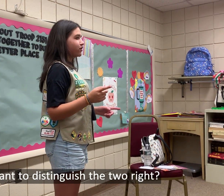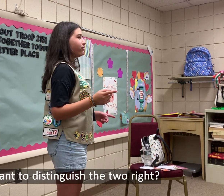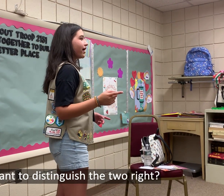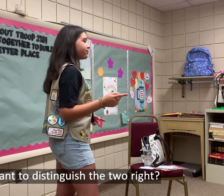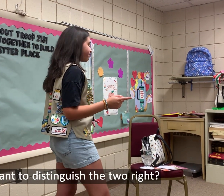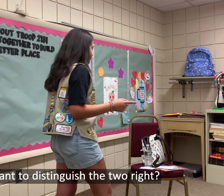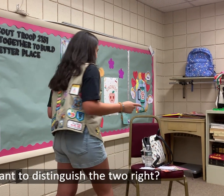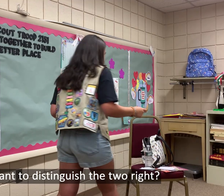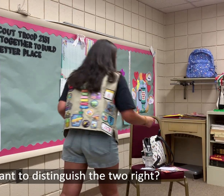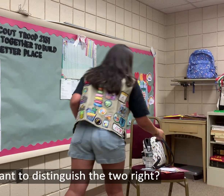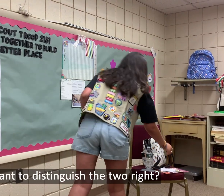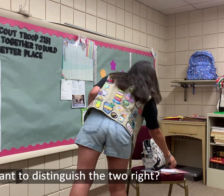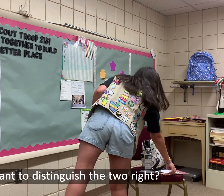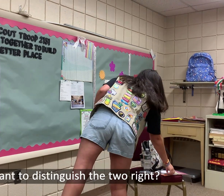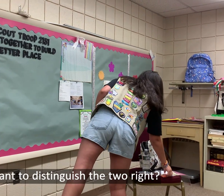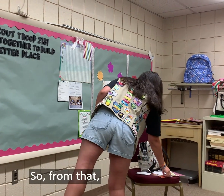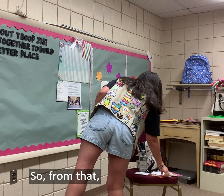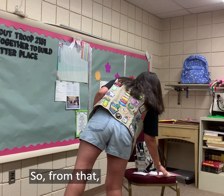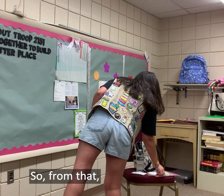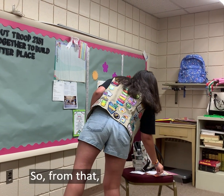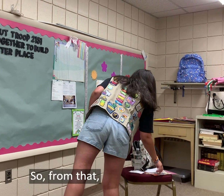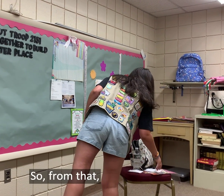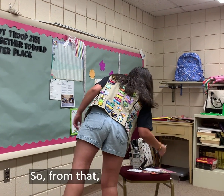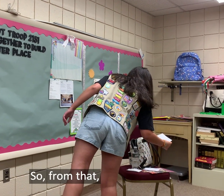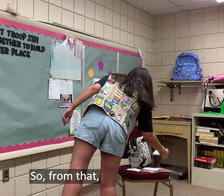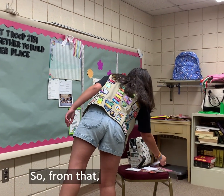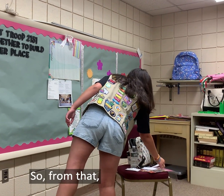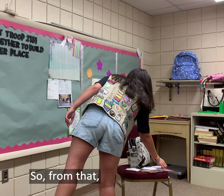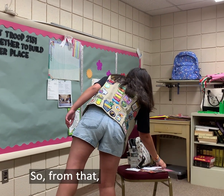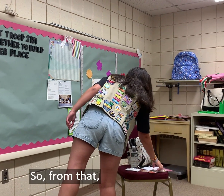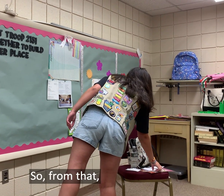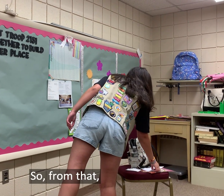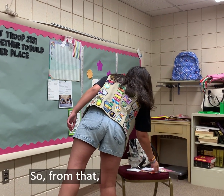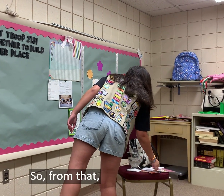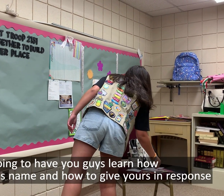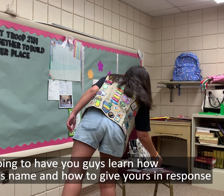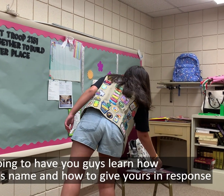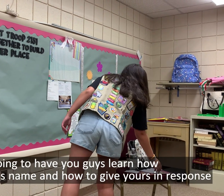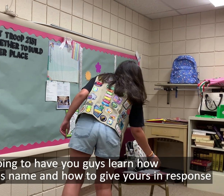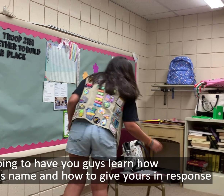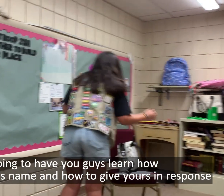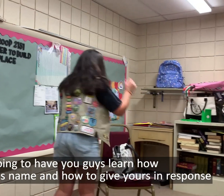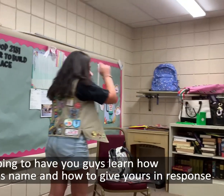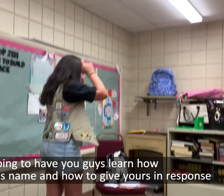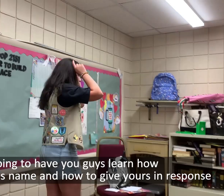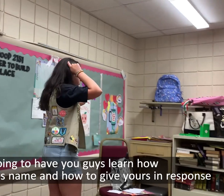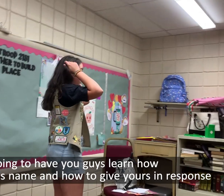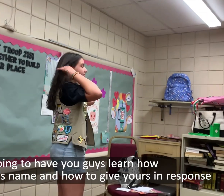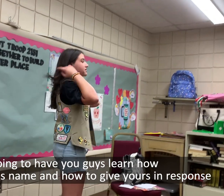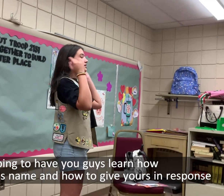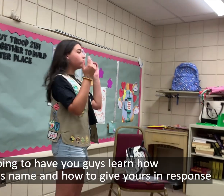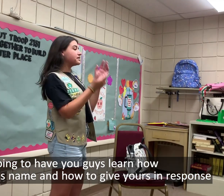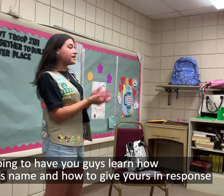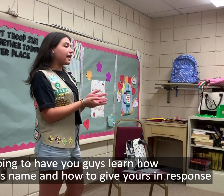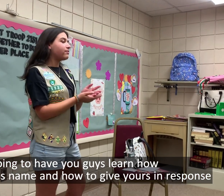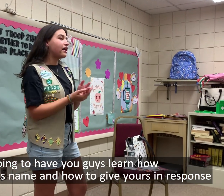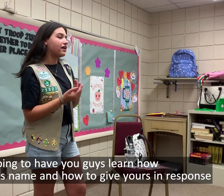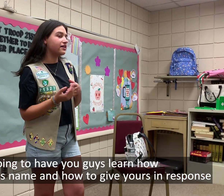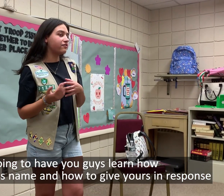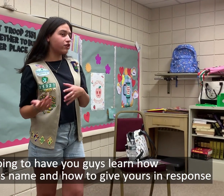right? So from that, I'm going to have you guys learn how to ask someone's name and how to give your name